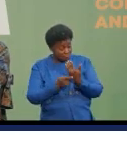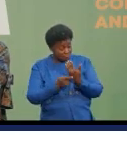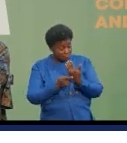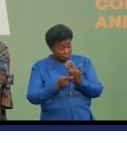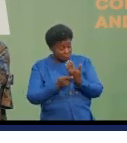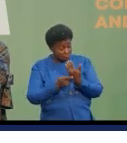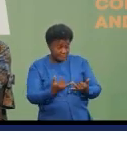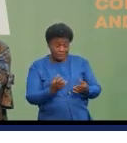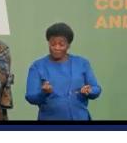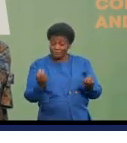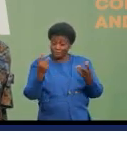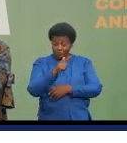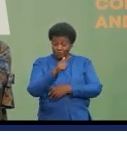have